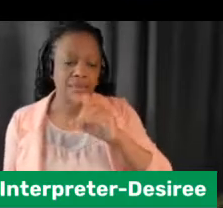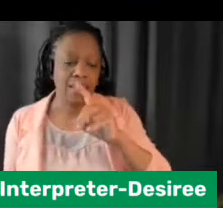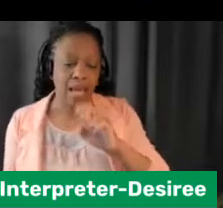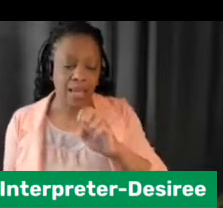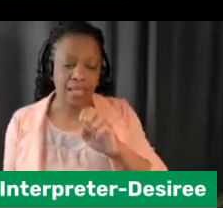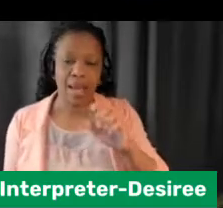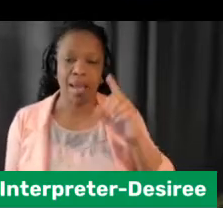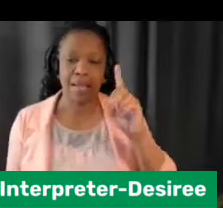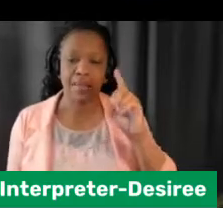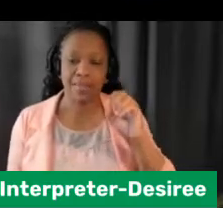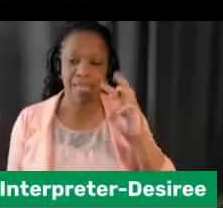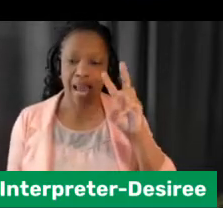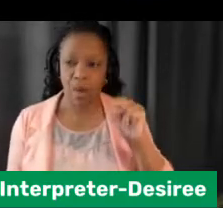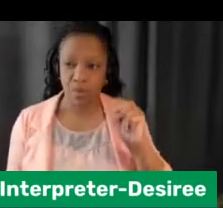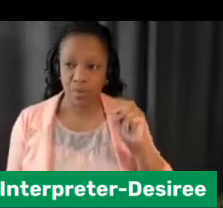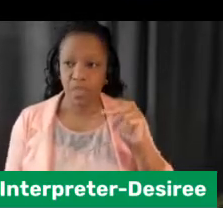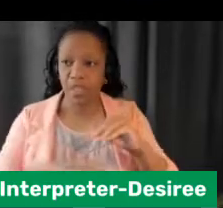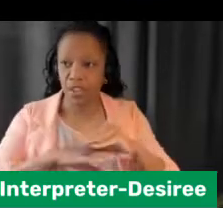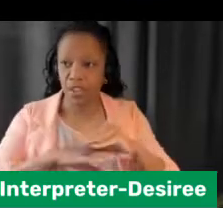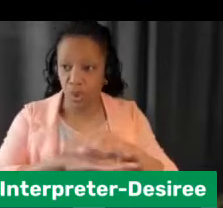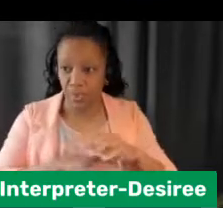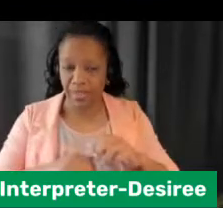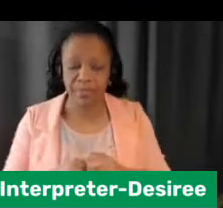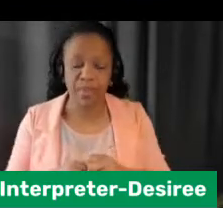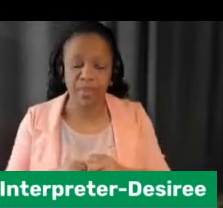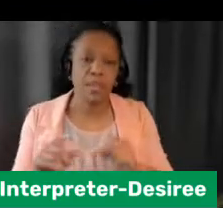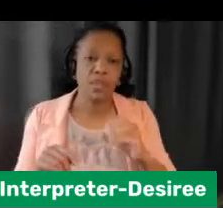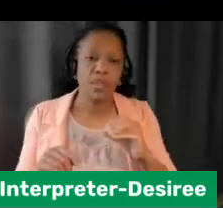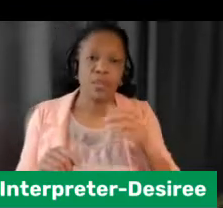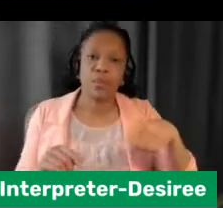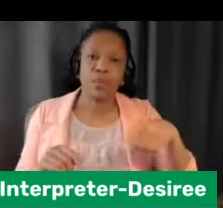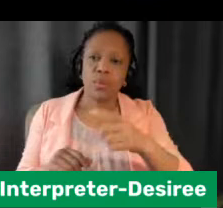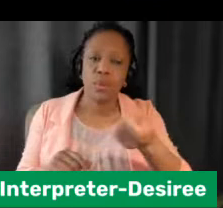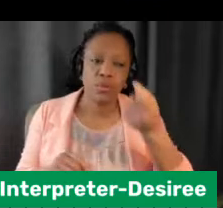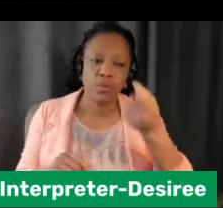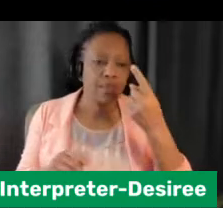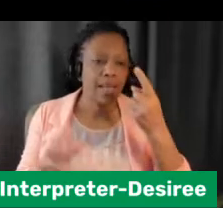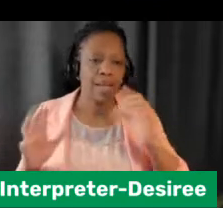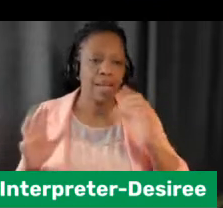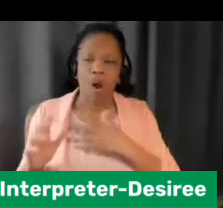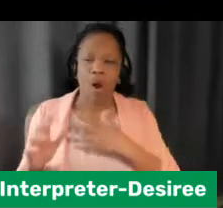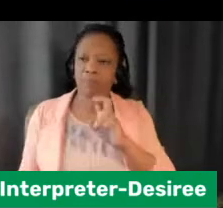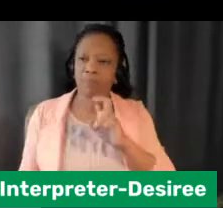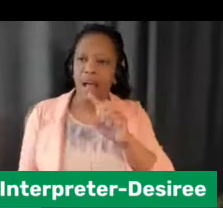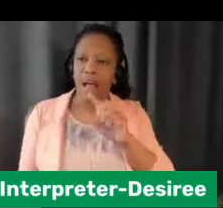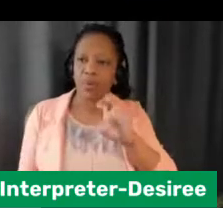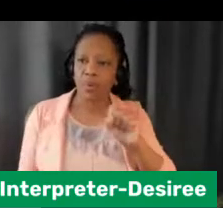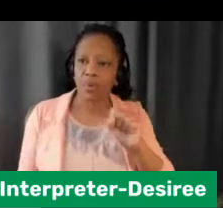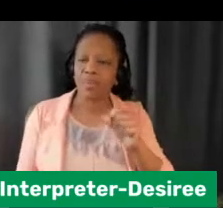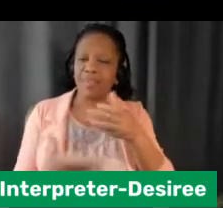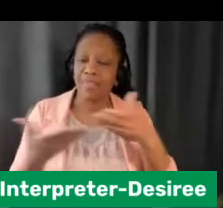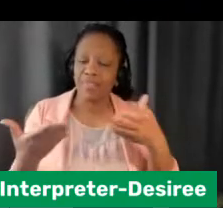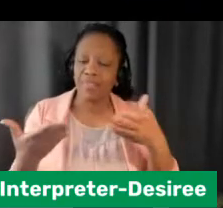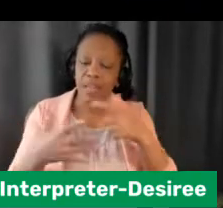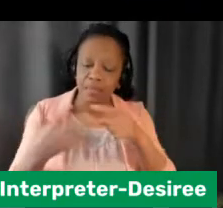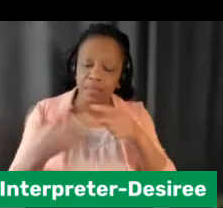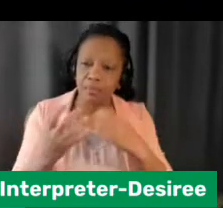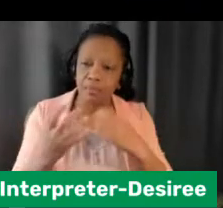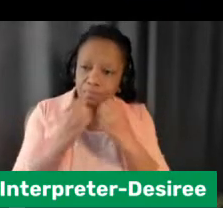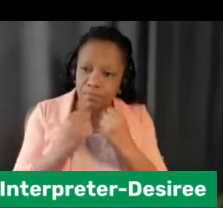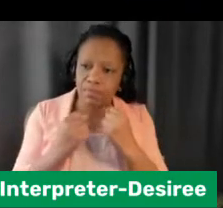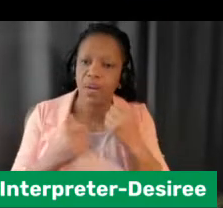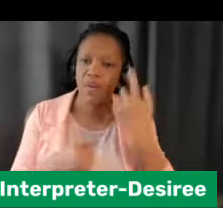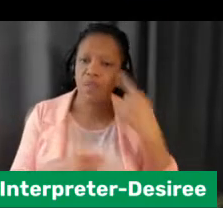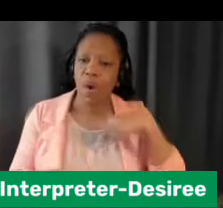is, what our values are, what sectors we live in, and who's doing this work here in Chicago. And this isn't exhaustive, but